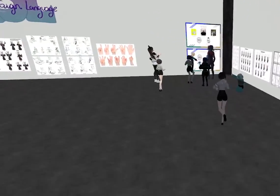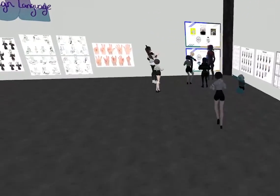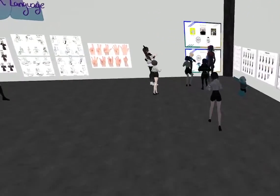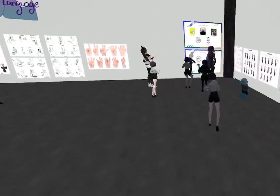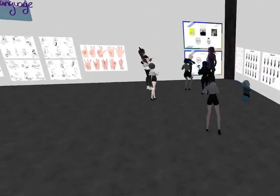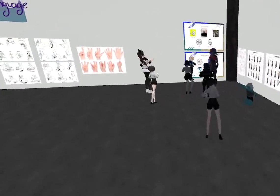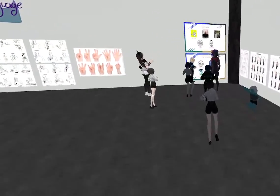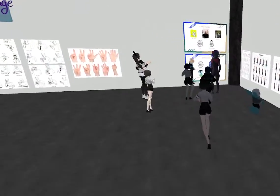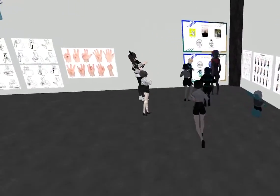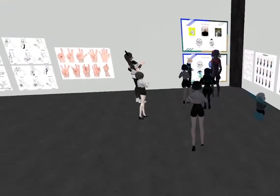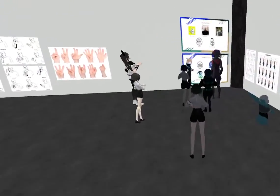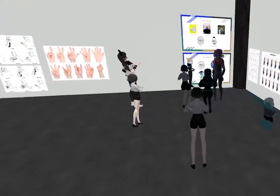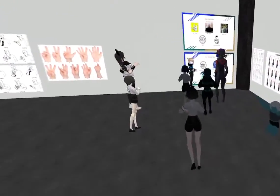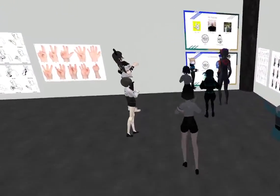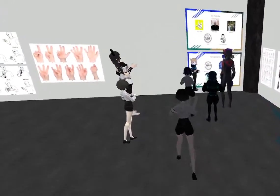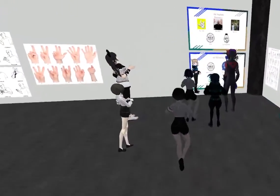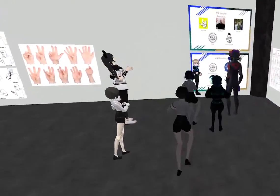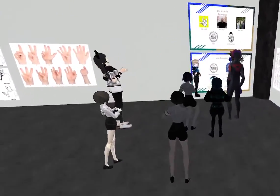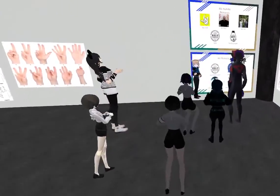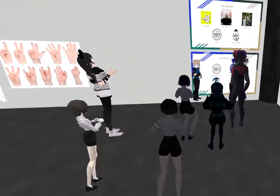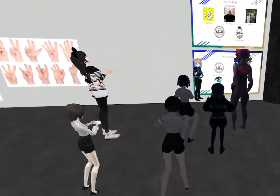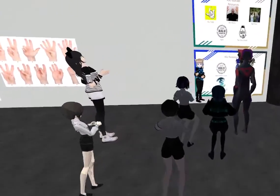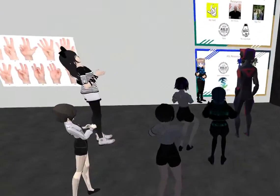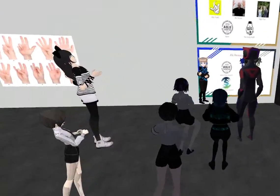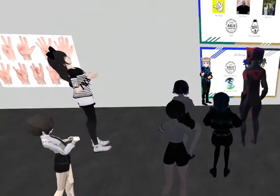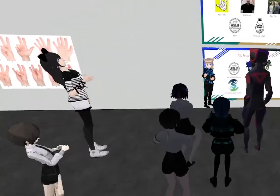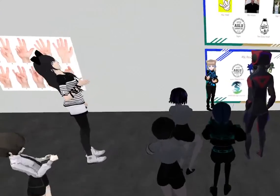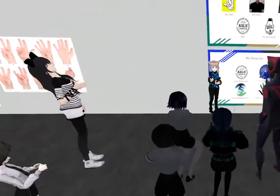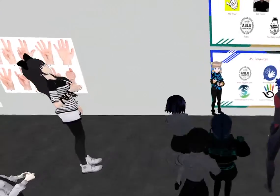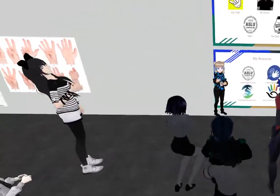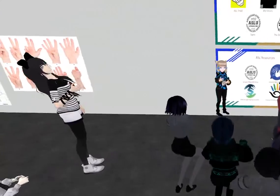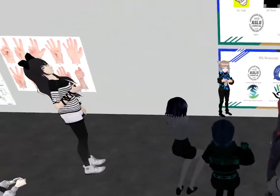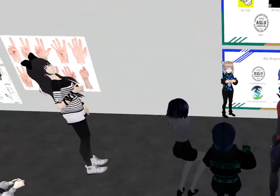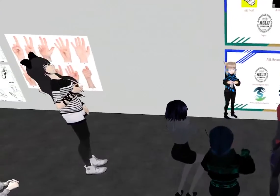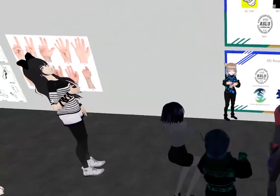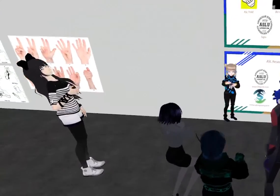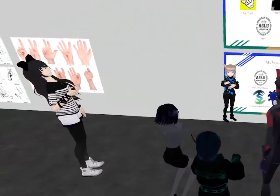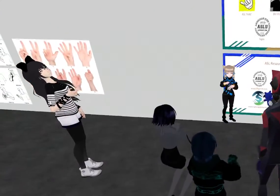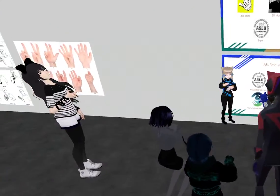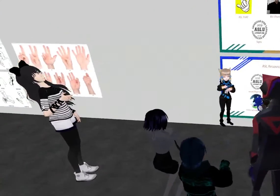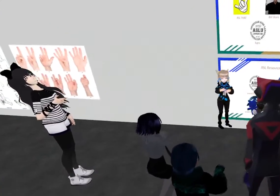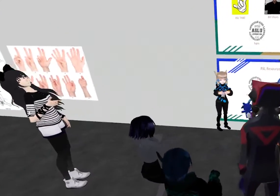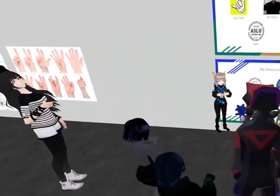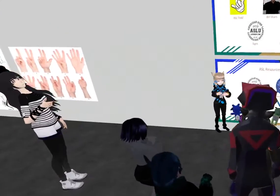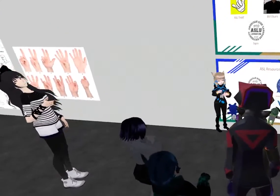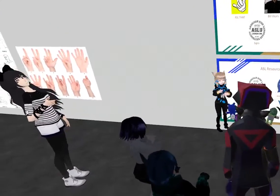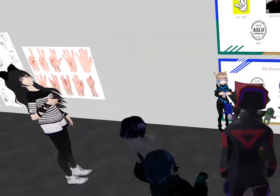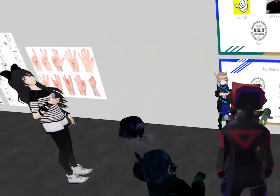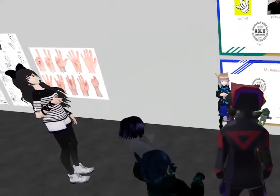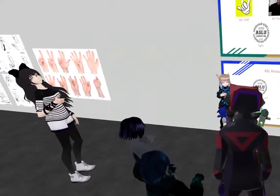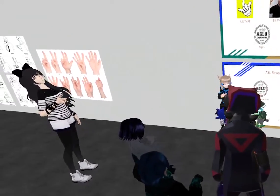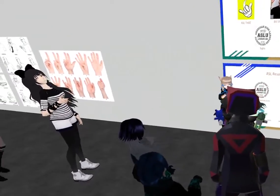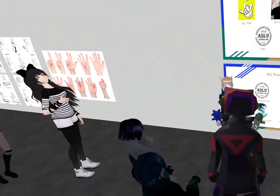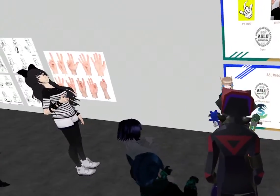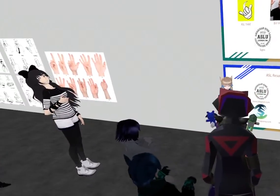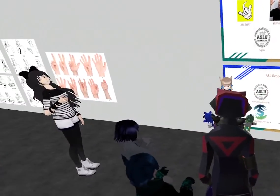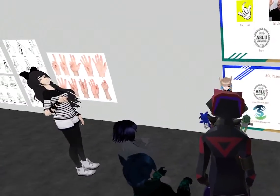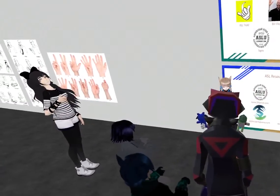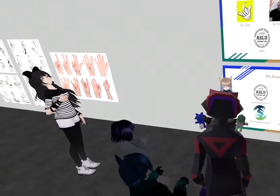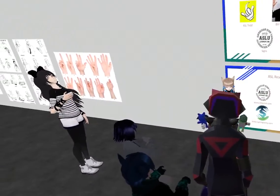and HandSpeak. I like using LifePrint because it's got like a beginners, like I think they have it